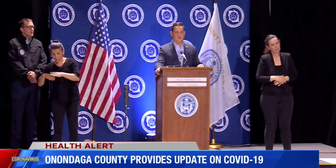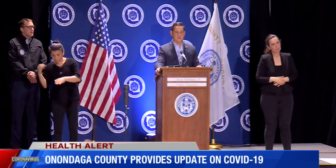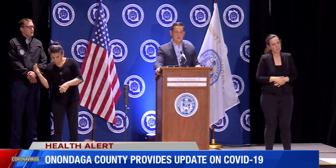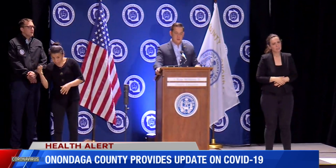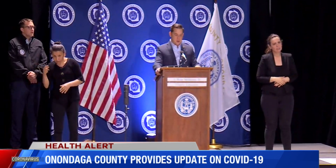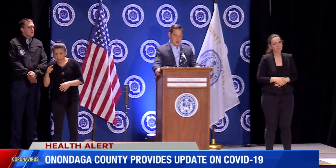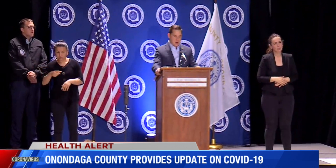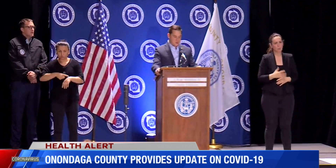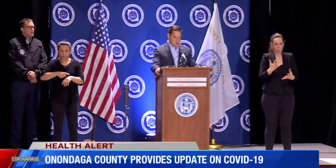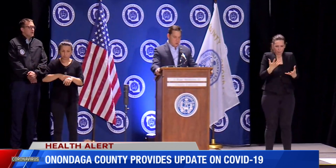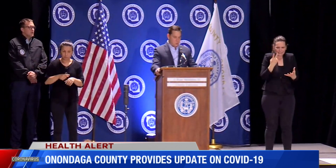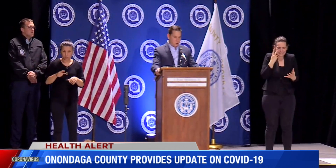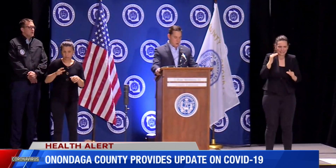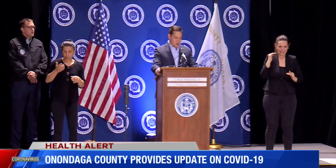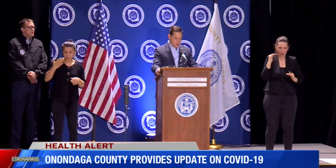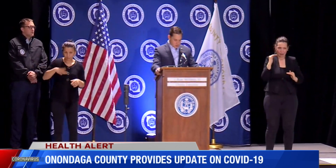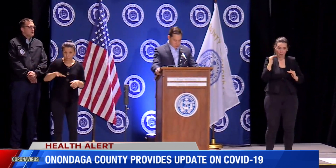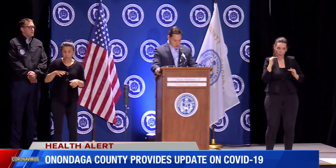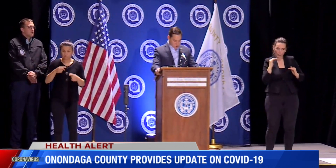in on this.